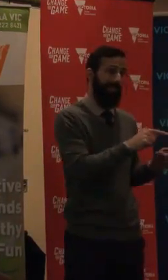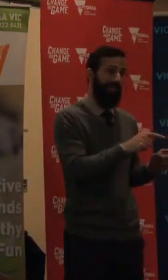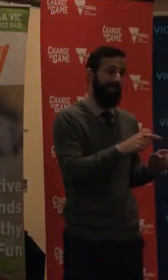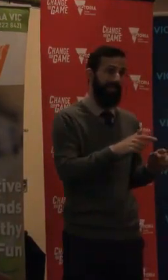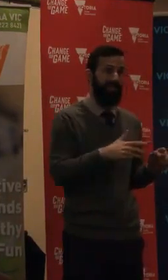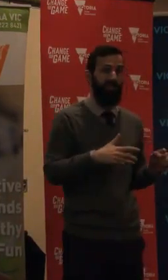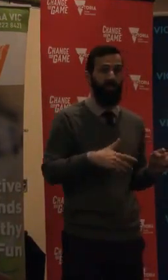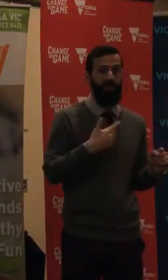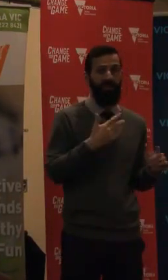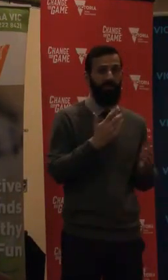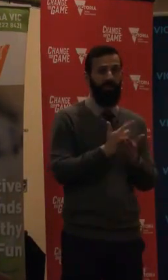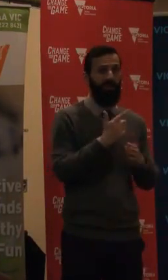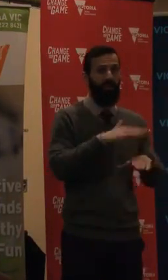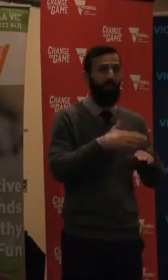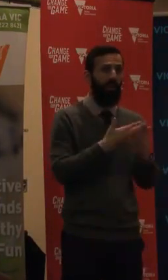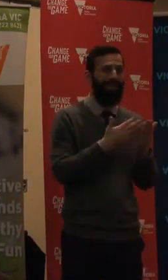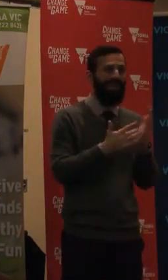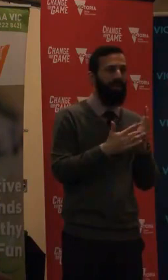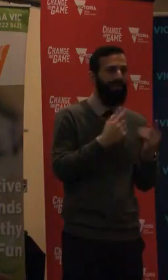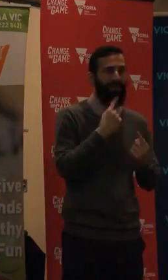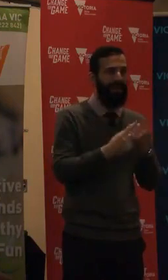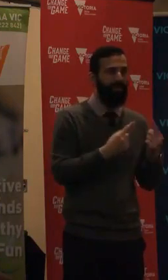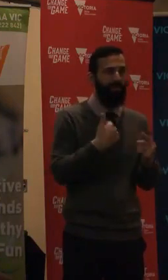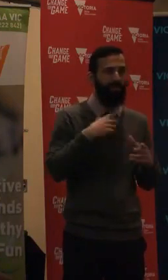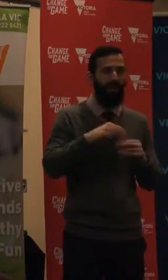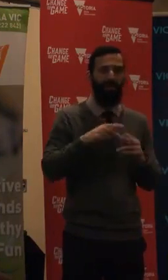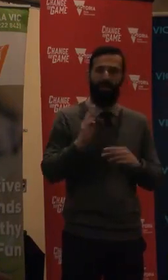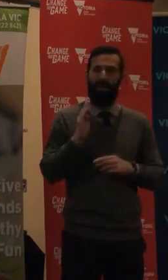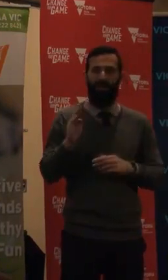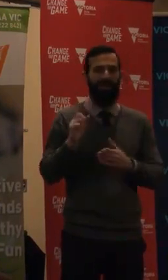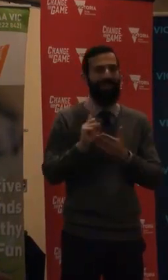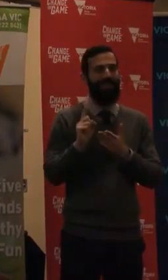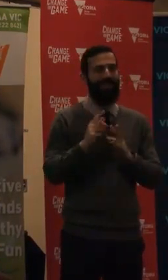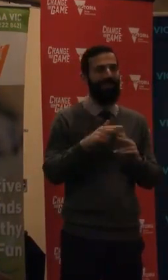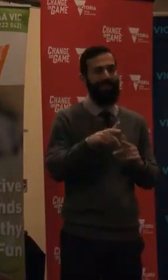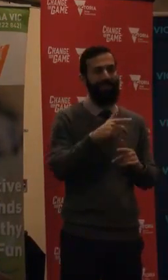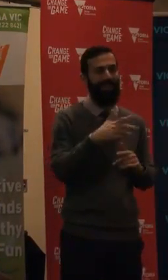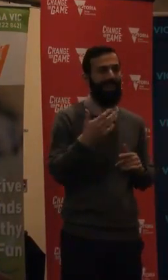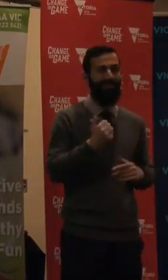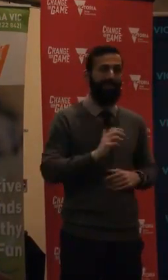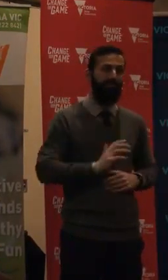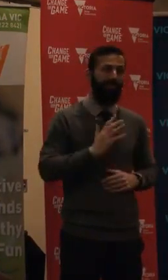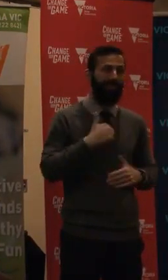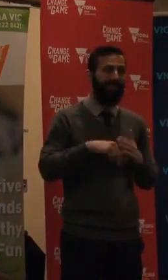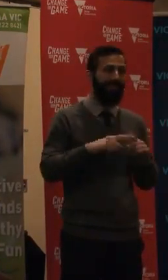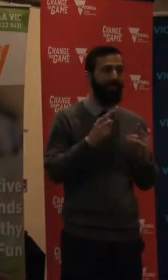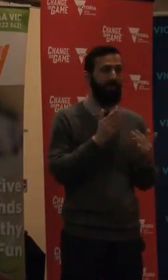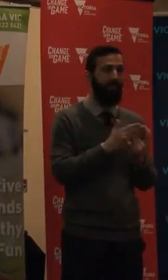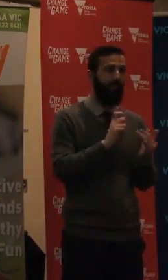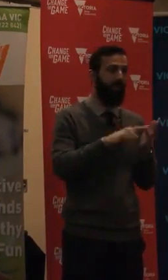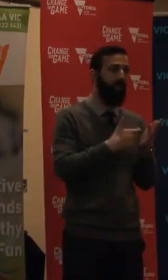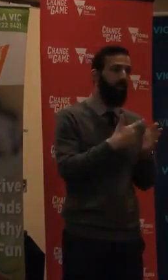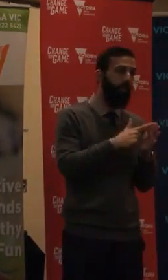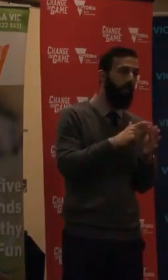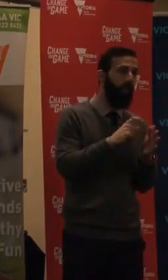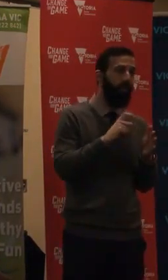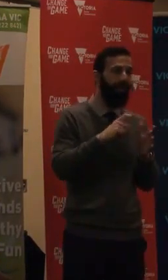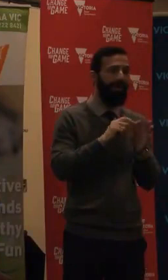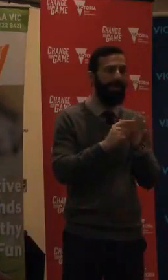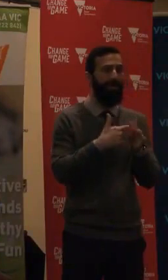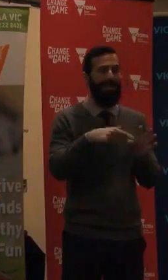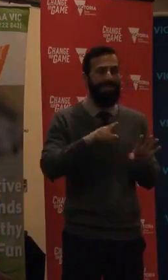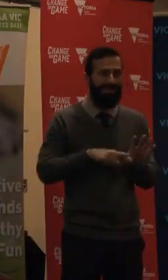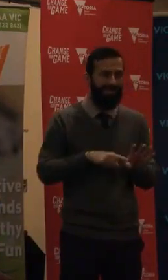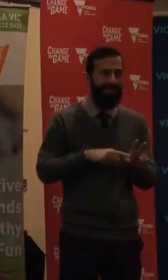to basically sort of spend too much time on technical detail. I'll be part of a panel discussion later if people have an abiding interest in the difference between core and cap and capacity